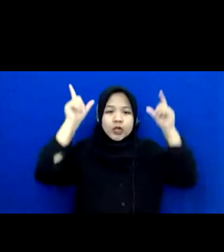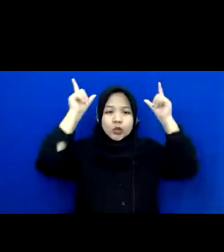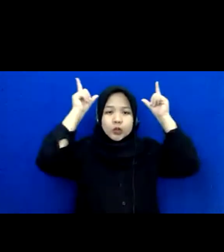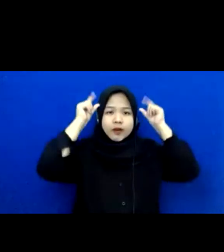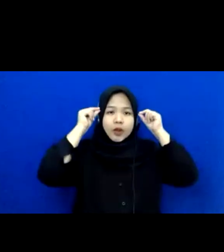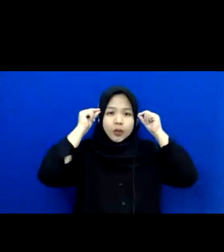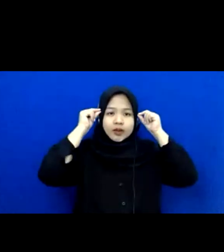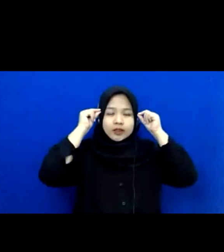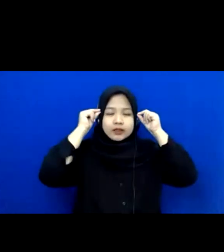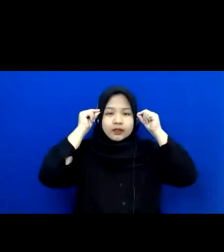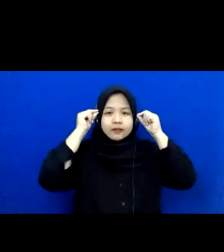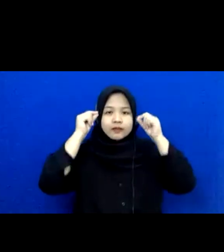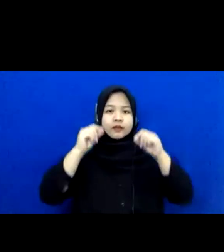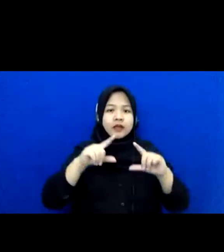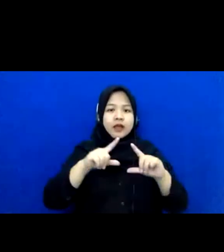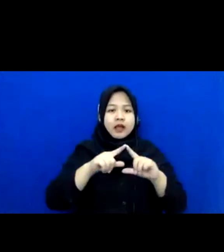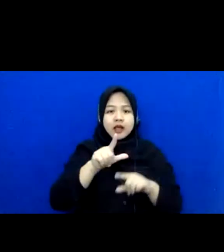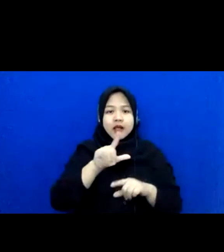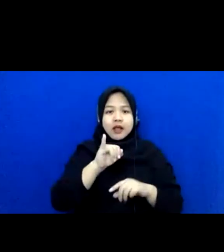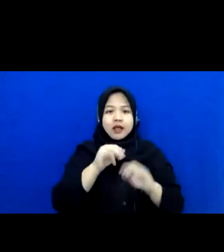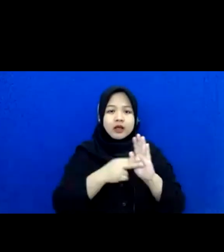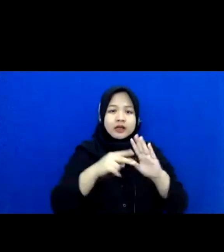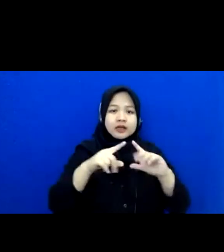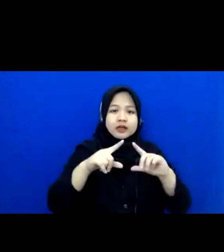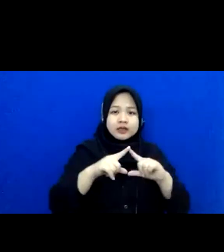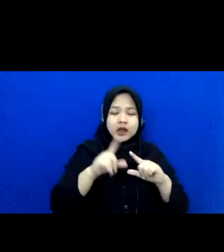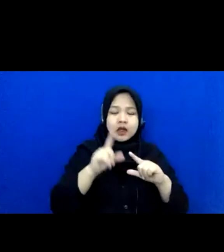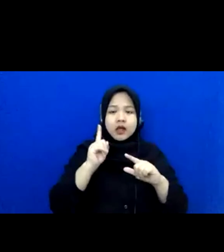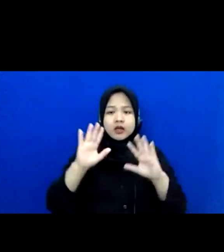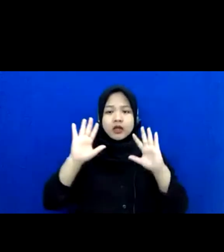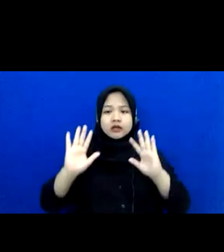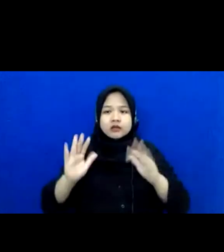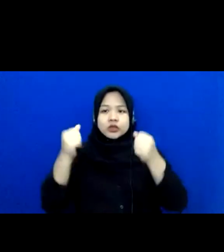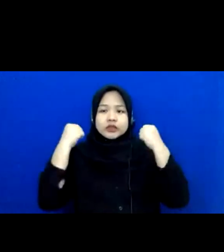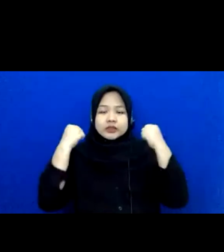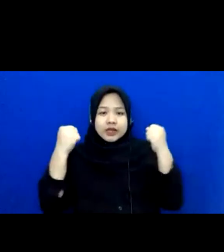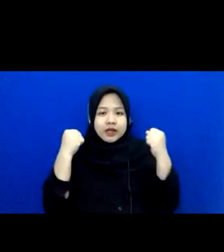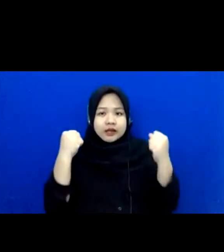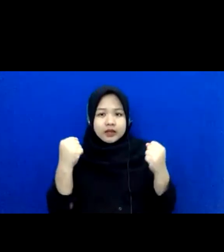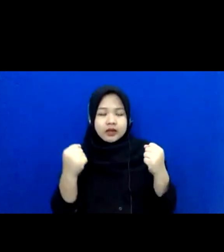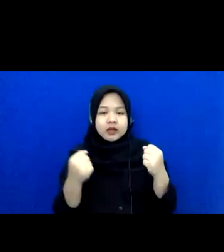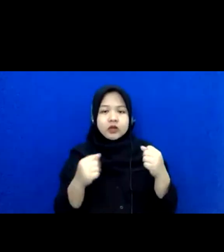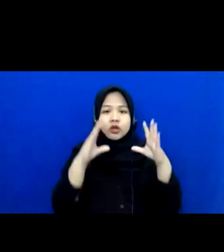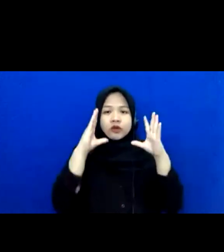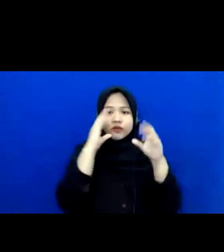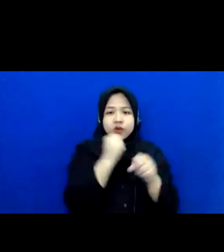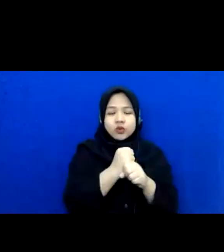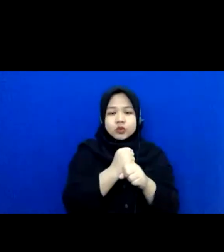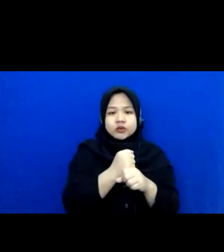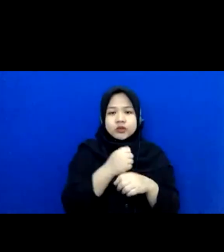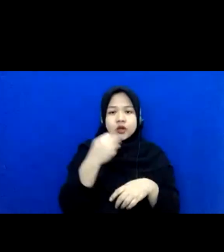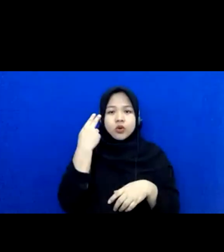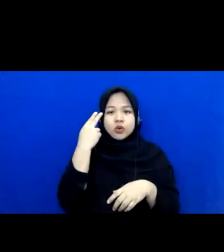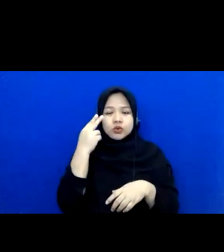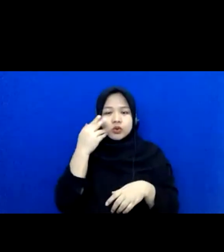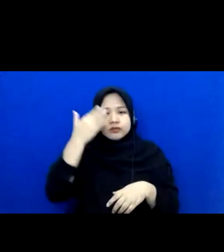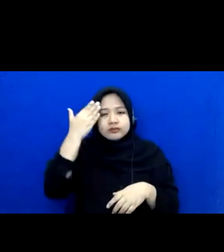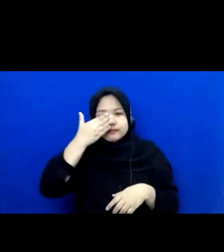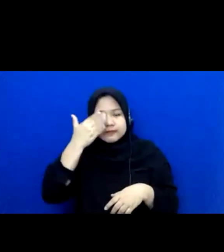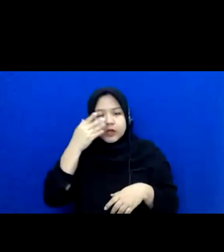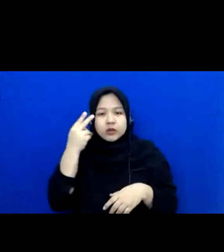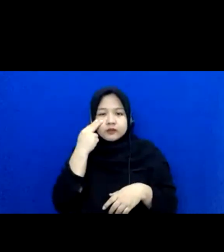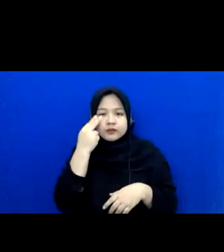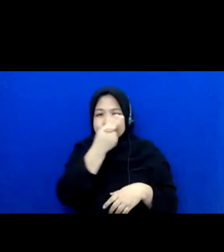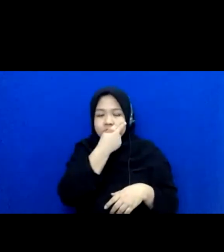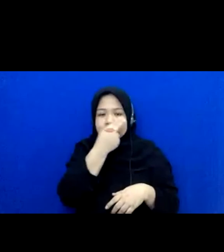think Alina delivers on health outcomes, but also obviously addressing blindness and vision impairment also helps with